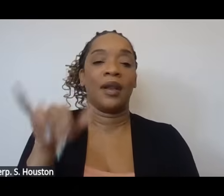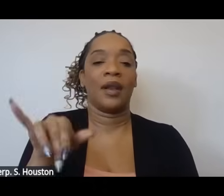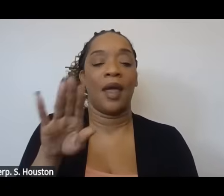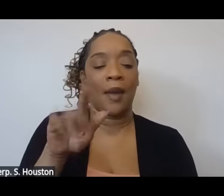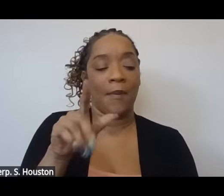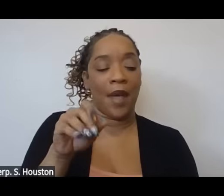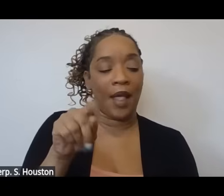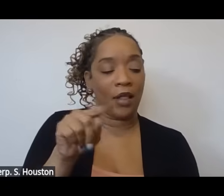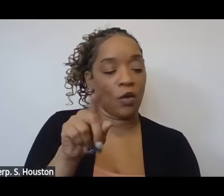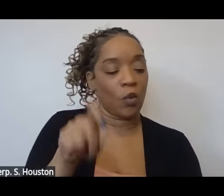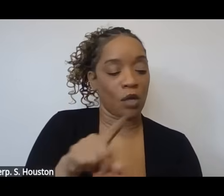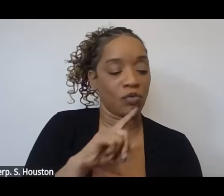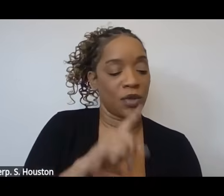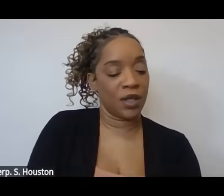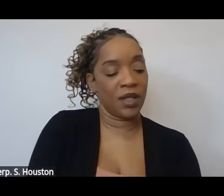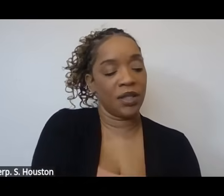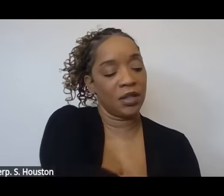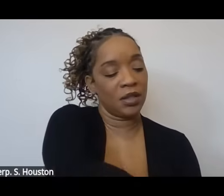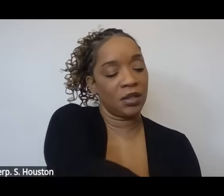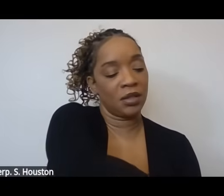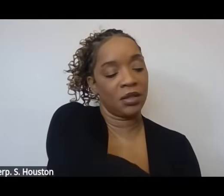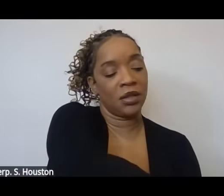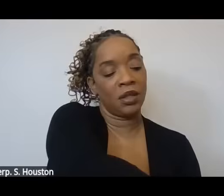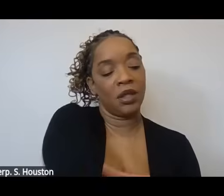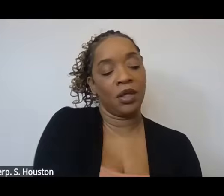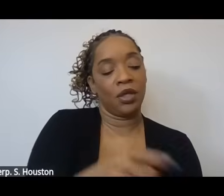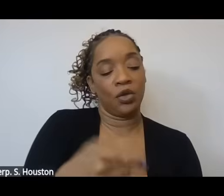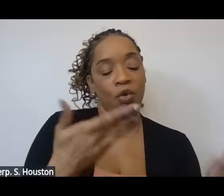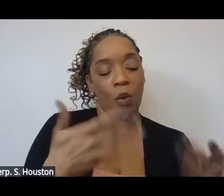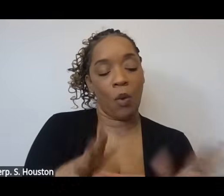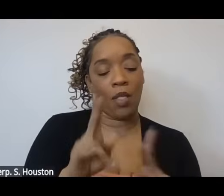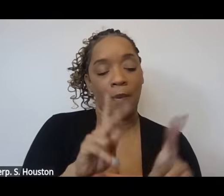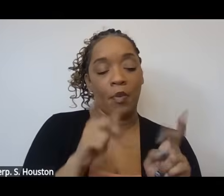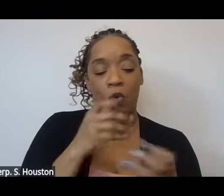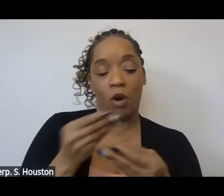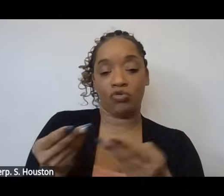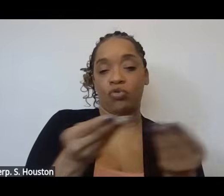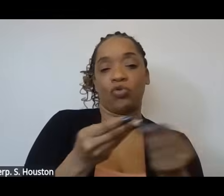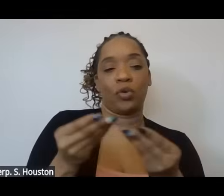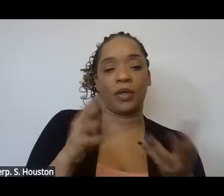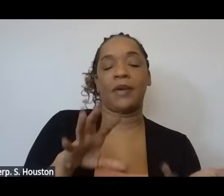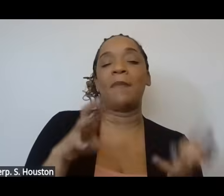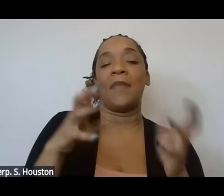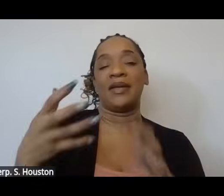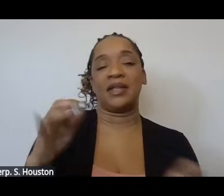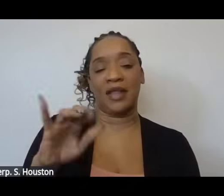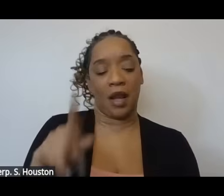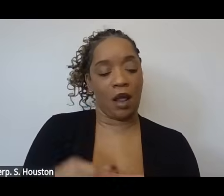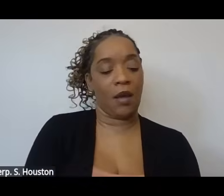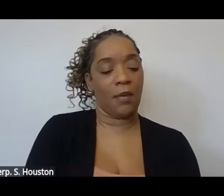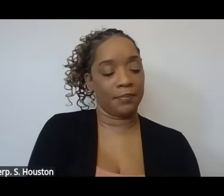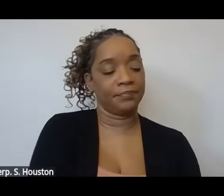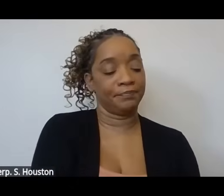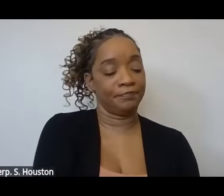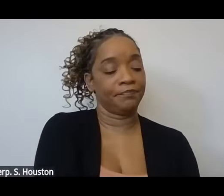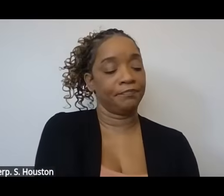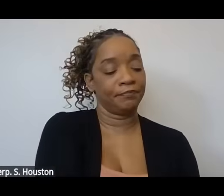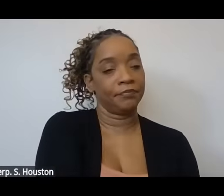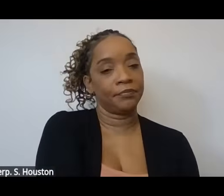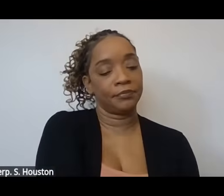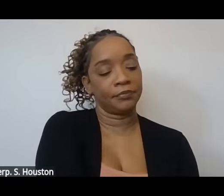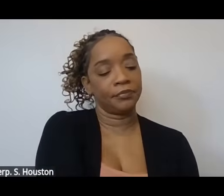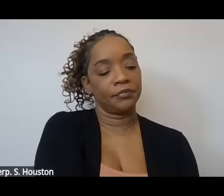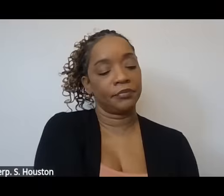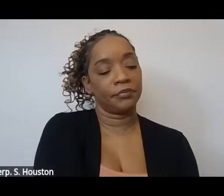the circulators to be messing up with the voter signature. I agree. My point again is just that we better be, I